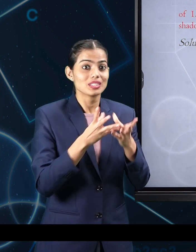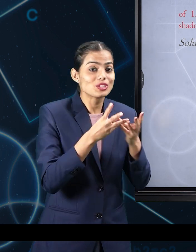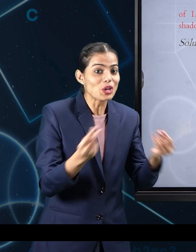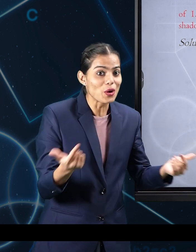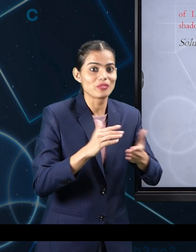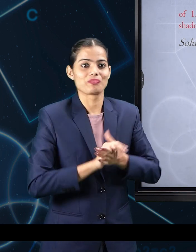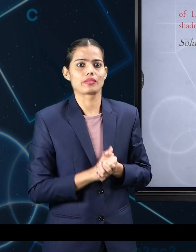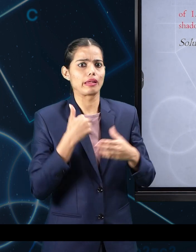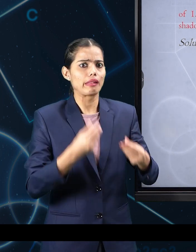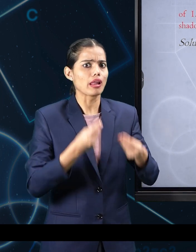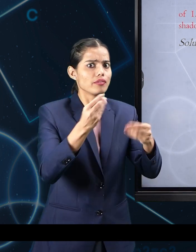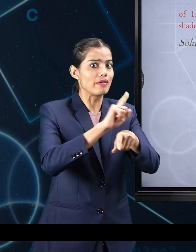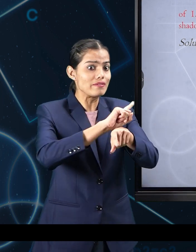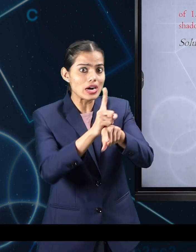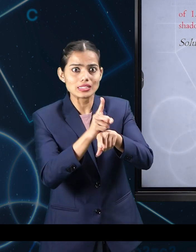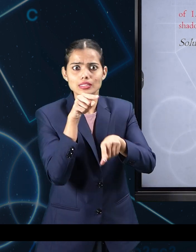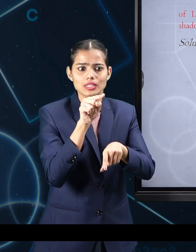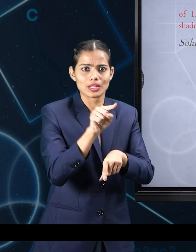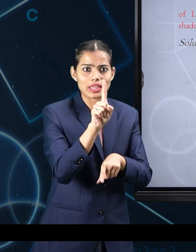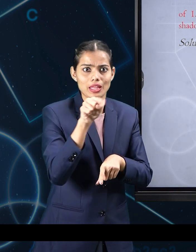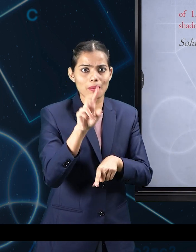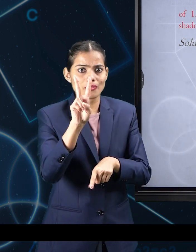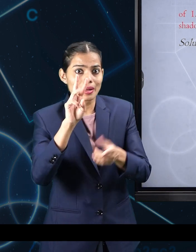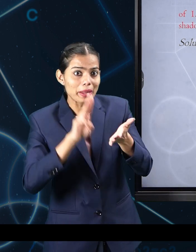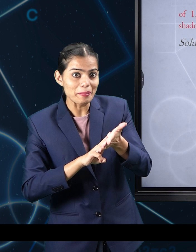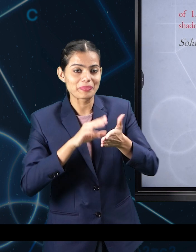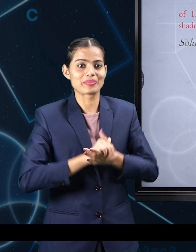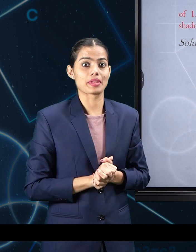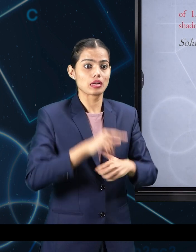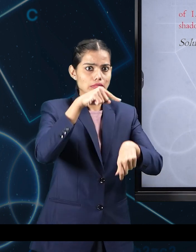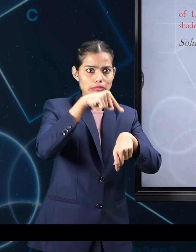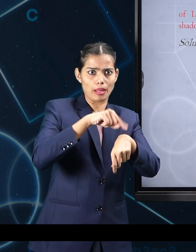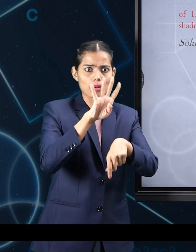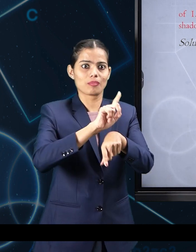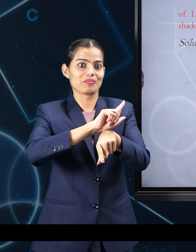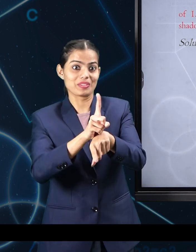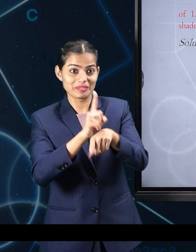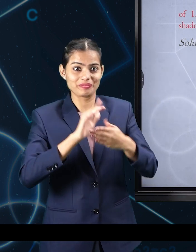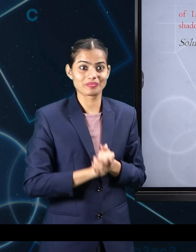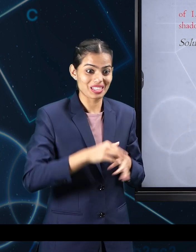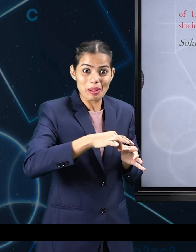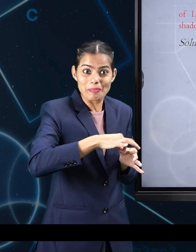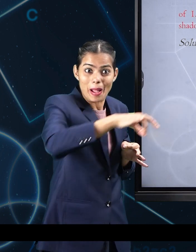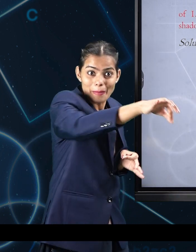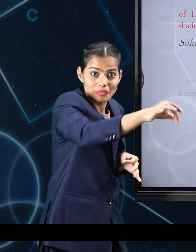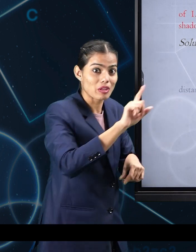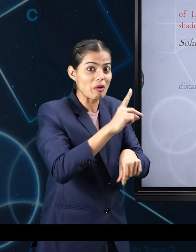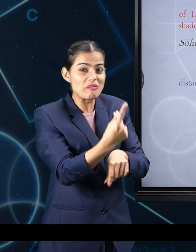Solution, given speed is equal to 1.2 meter per second. Time is equal to 1.2